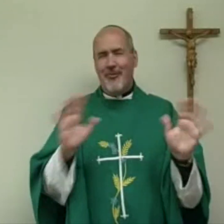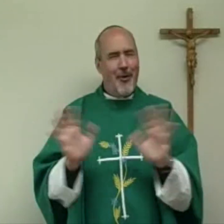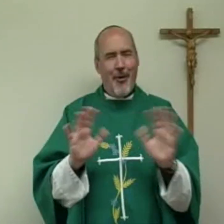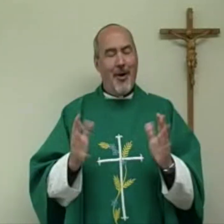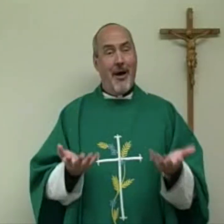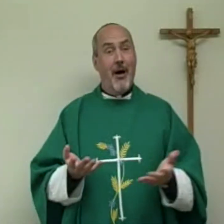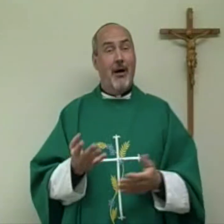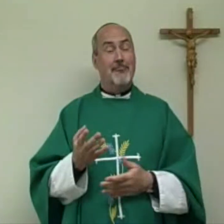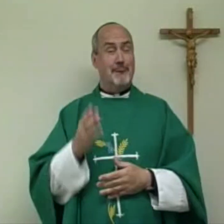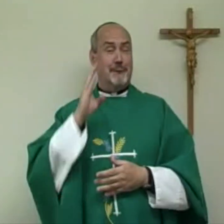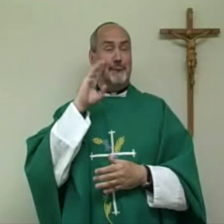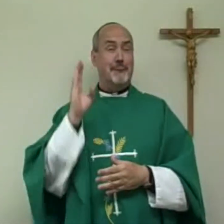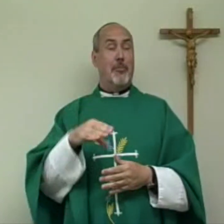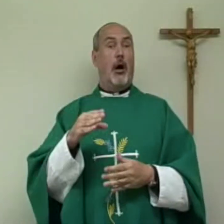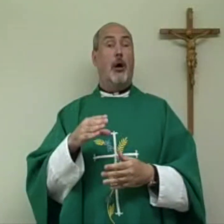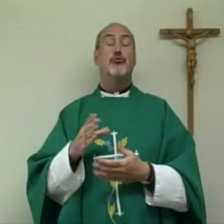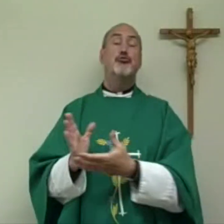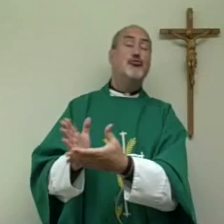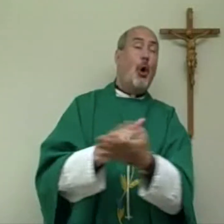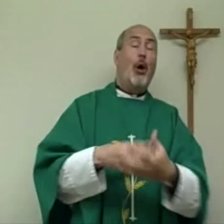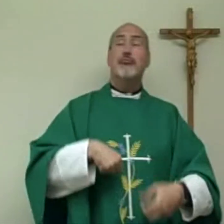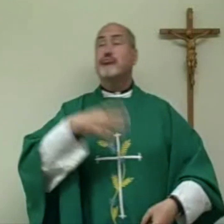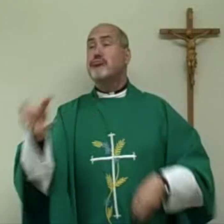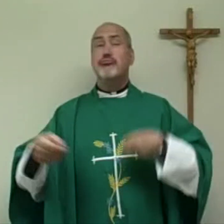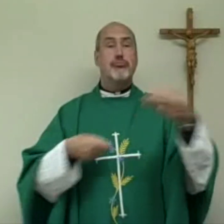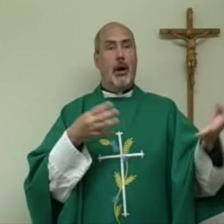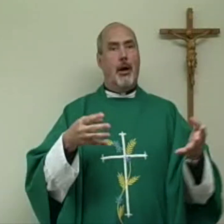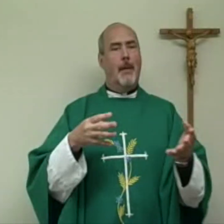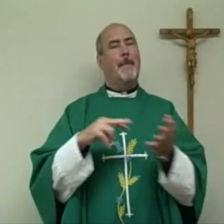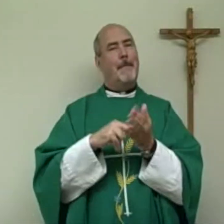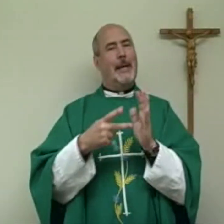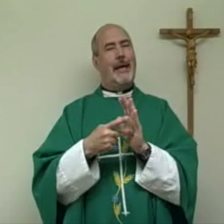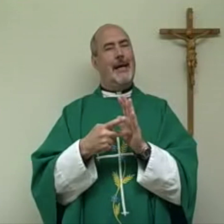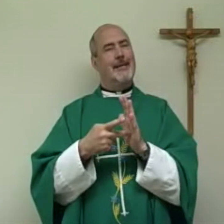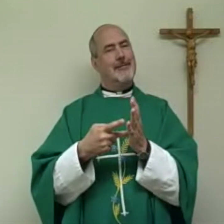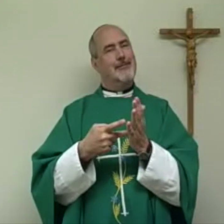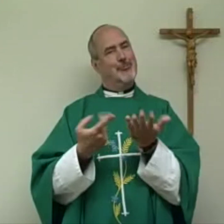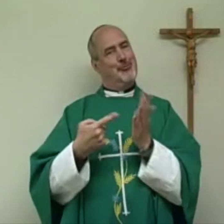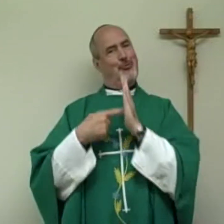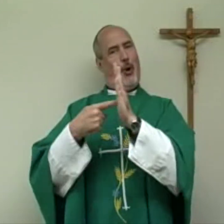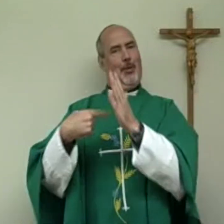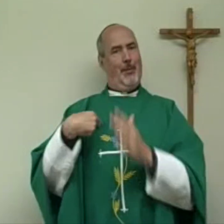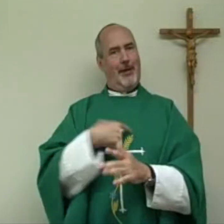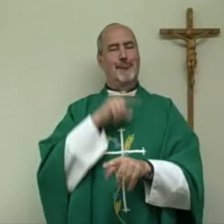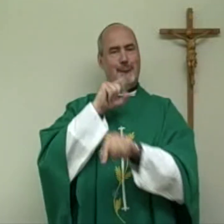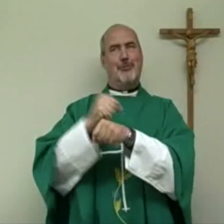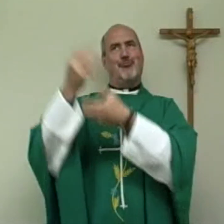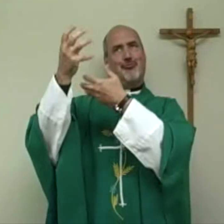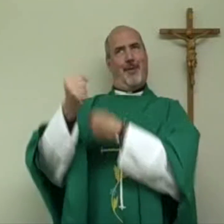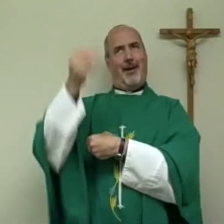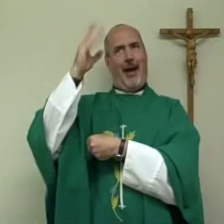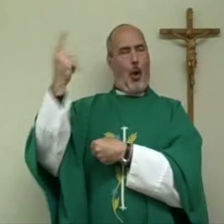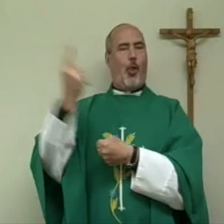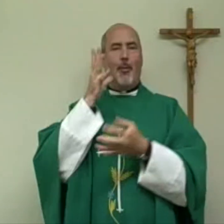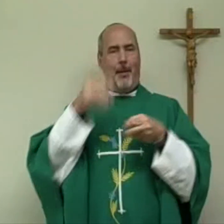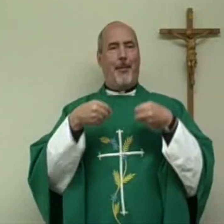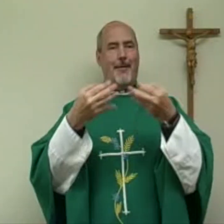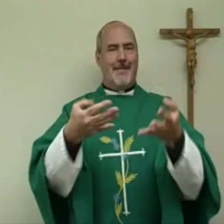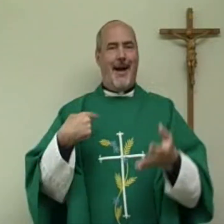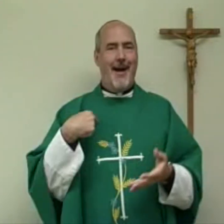should save all my money. Don't do that. Give stuff to people. Help people. We have to